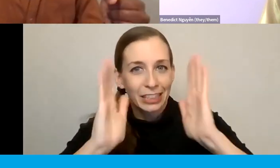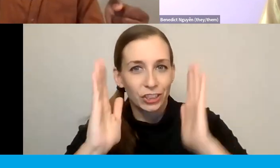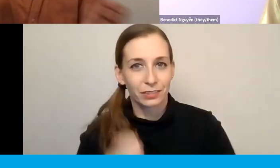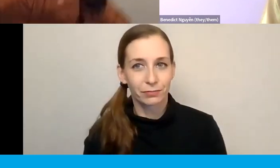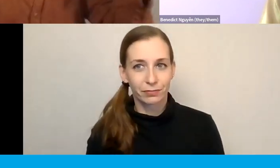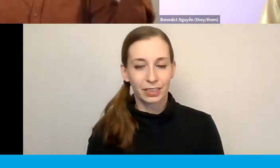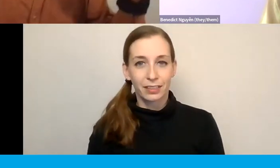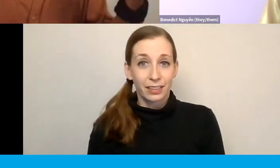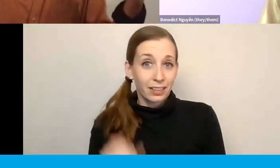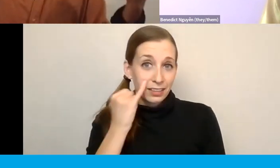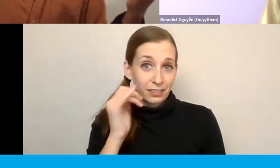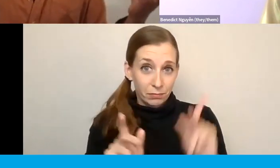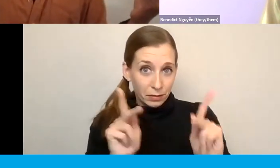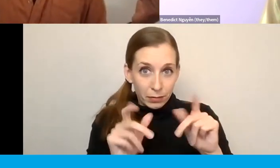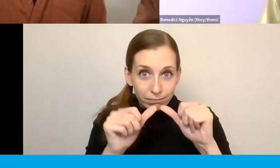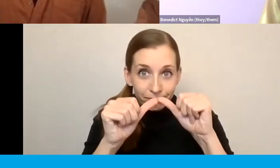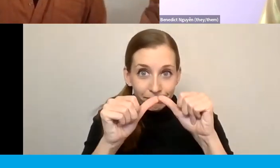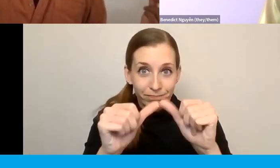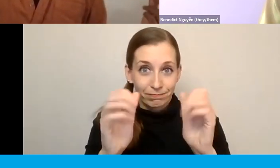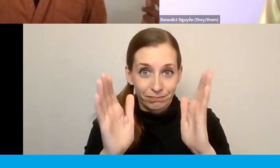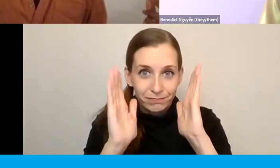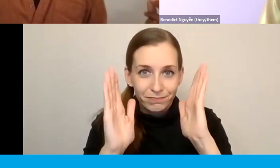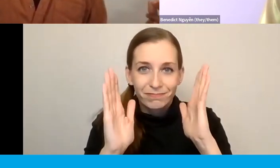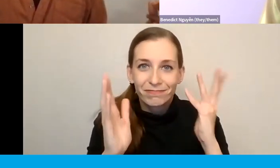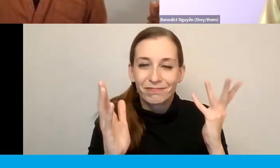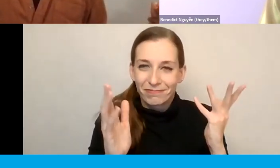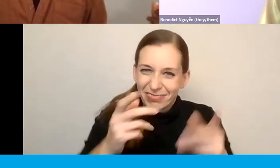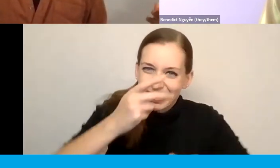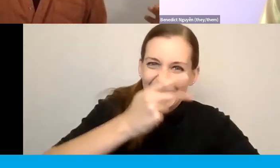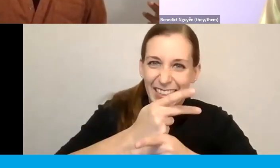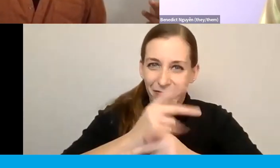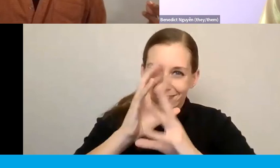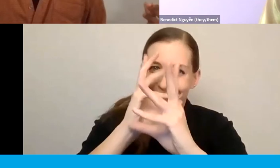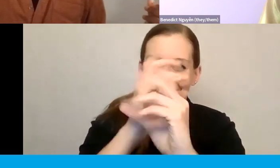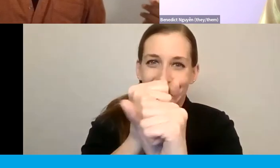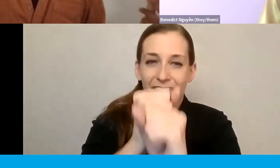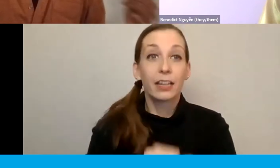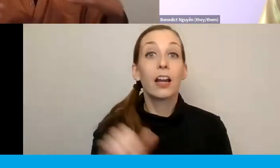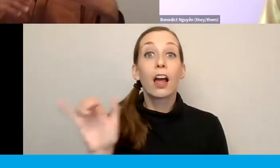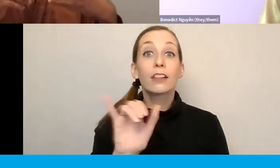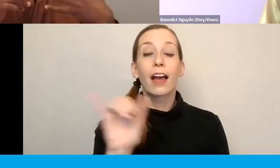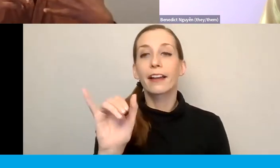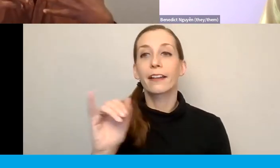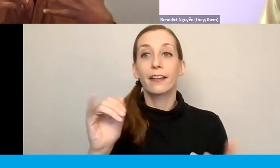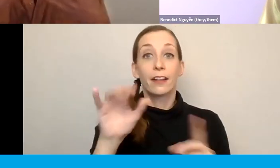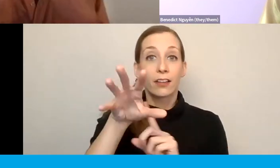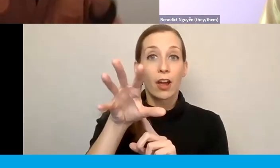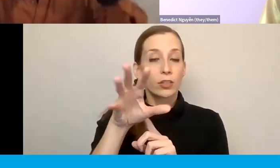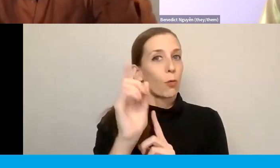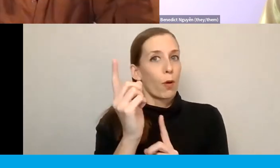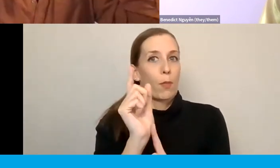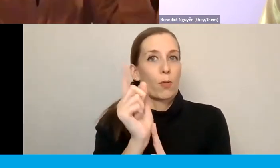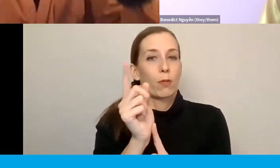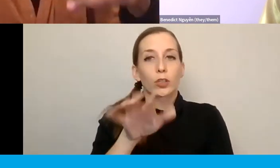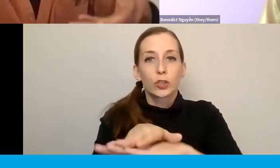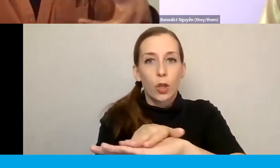will translate. When we slow down, right, there's that gorgeous shot of Michael sort of like looking up, rubbing her fingers. Like, would we be